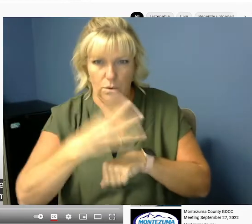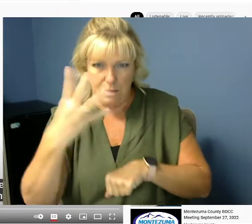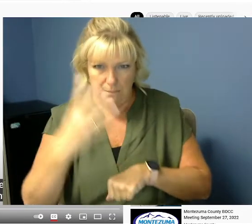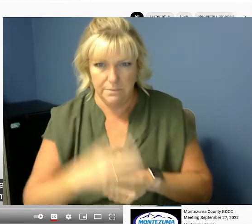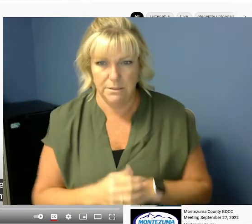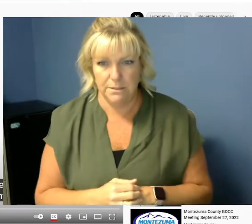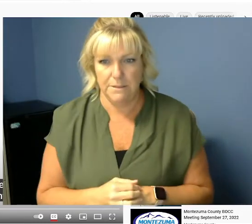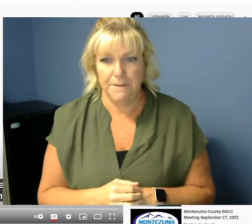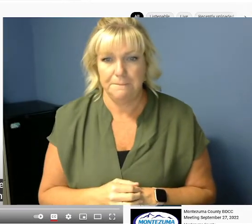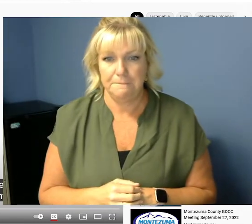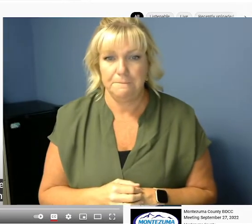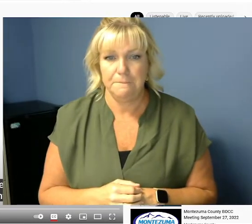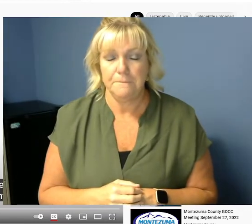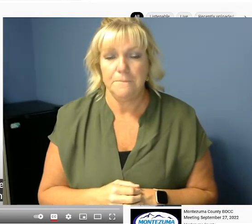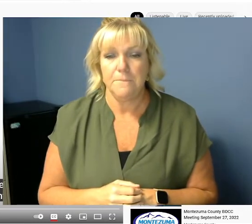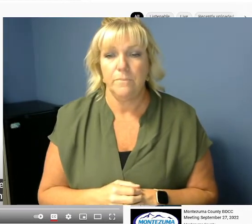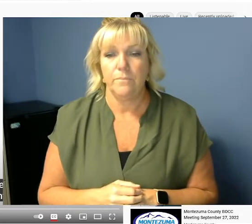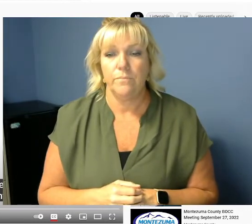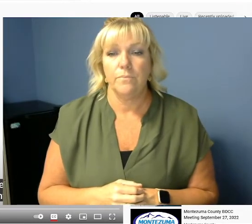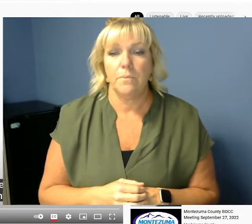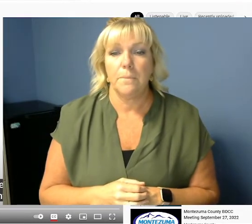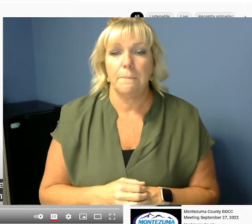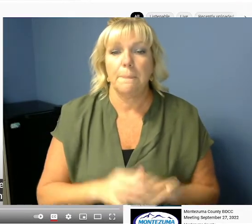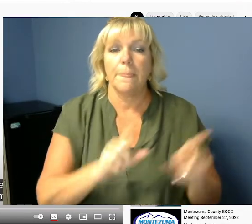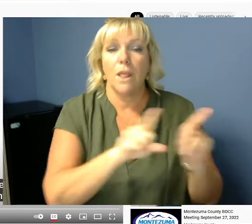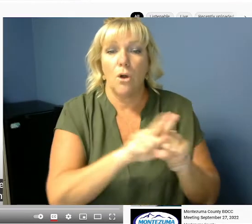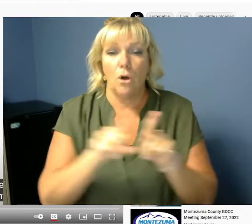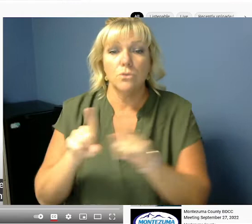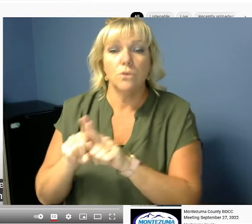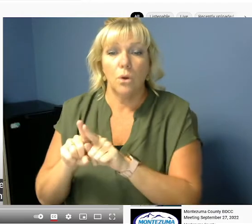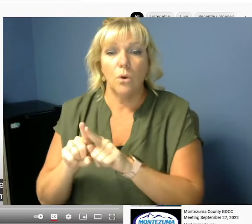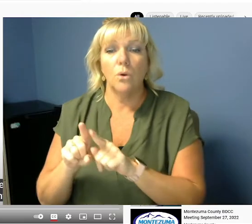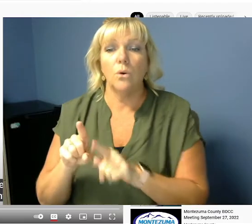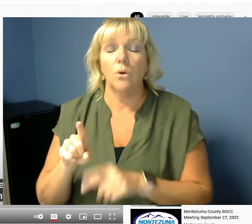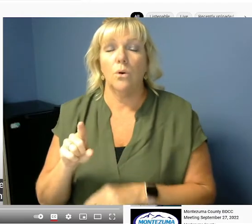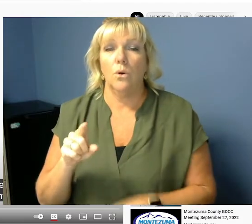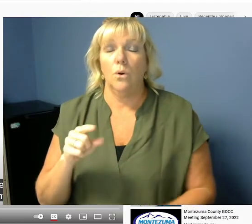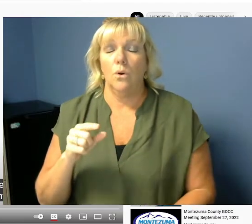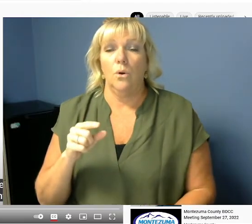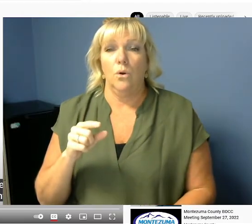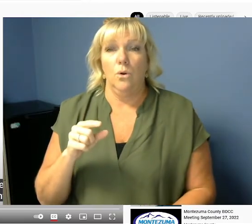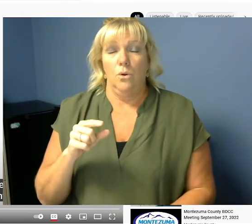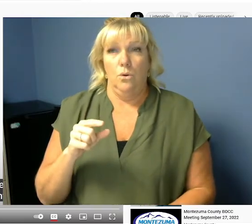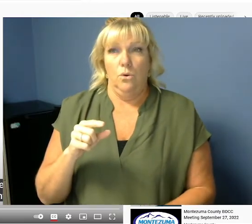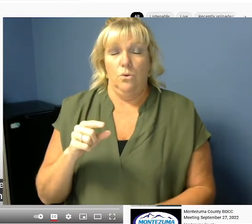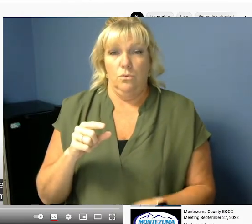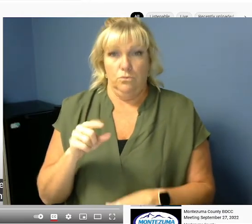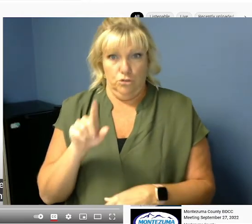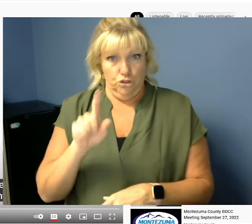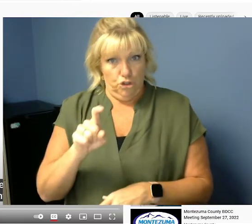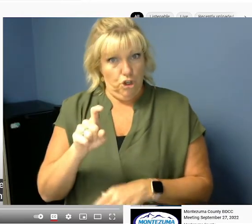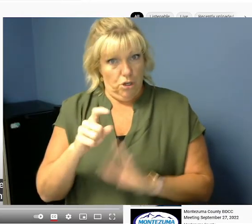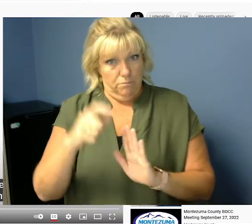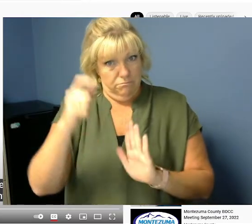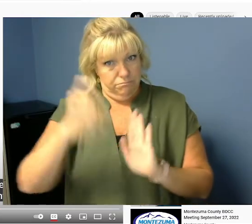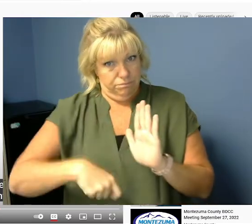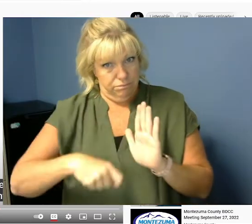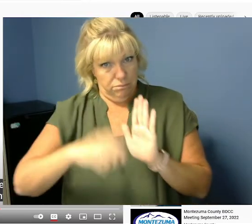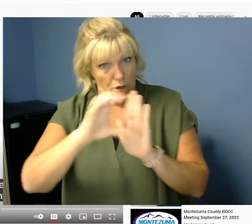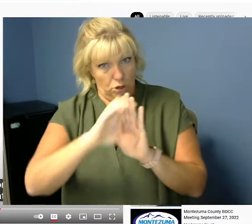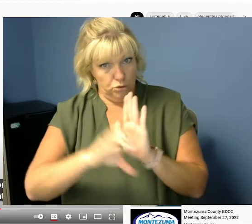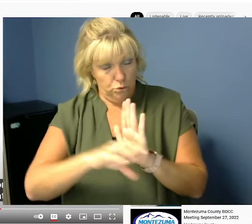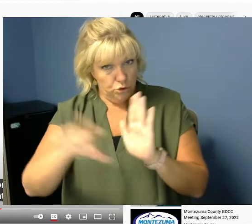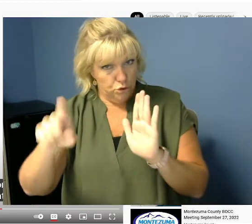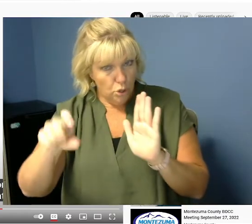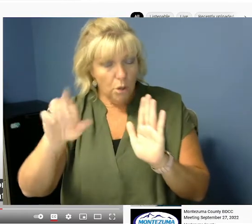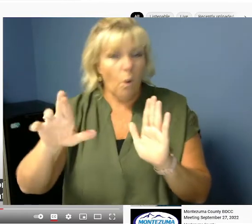finally, the discussion about whether or not we have the Constitution is going to fall into